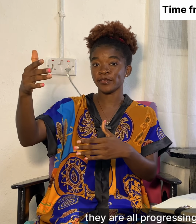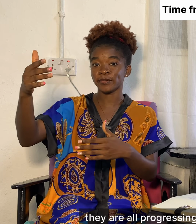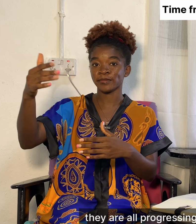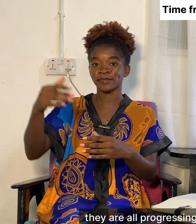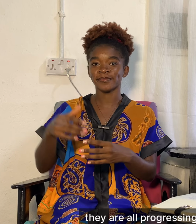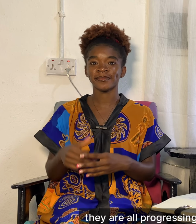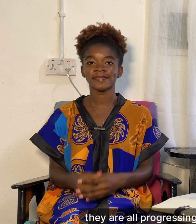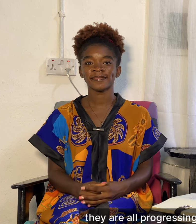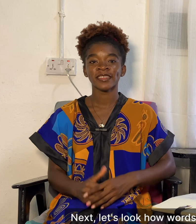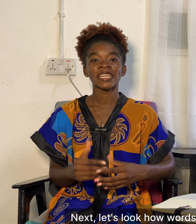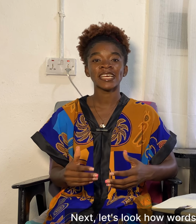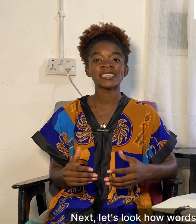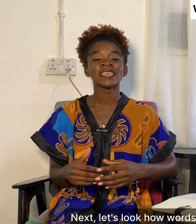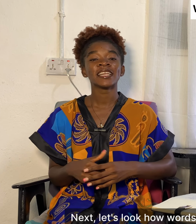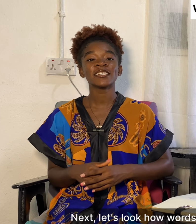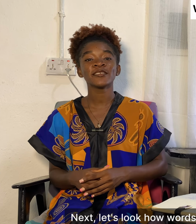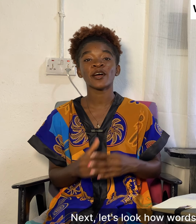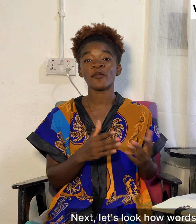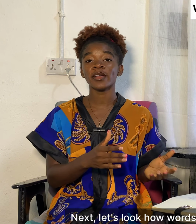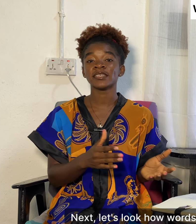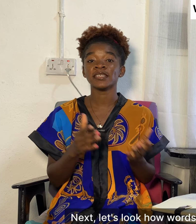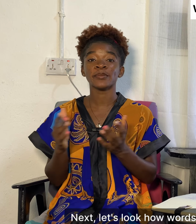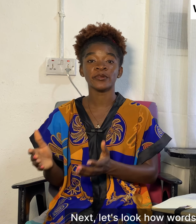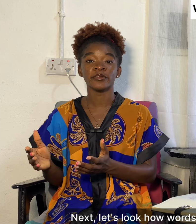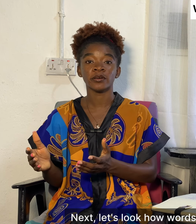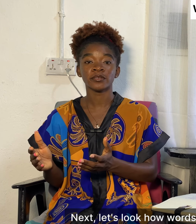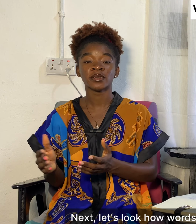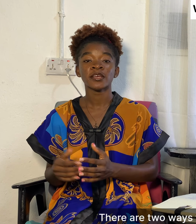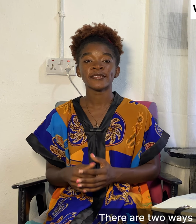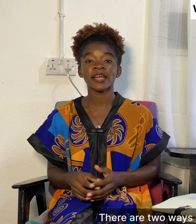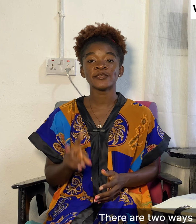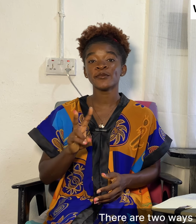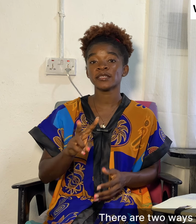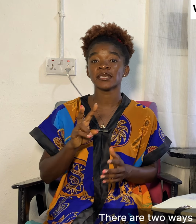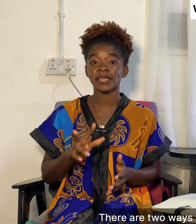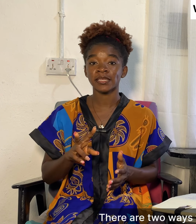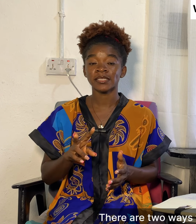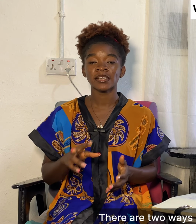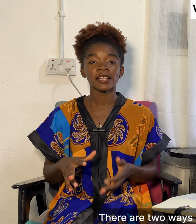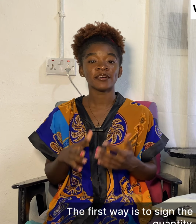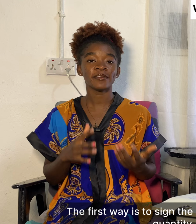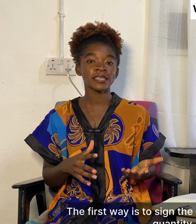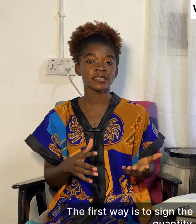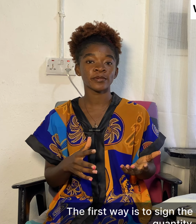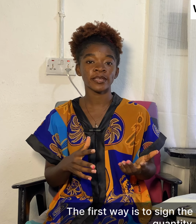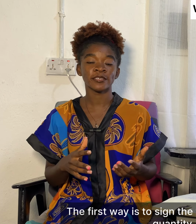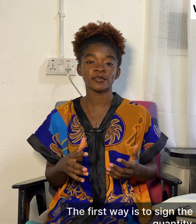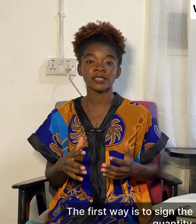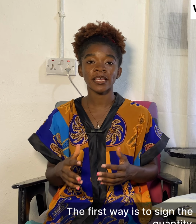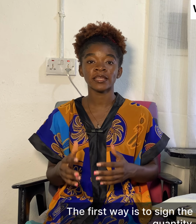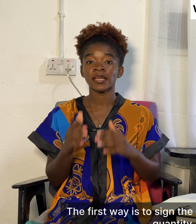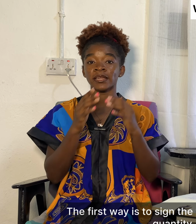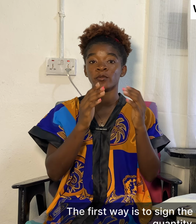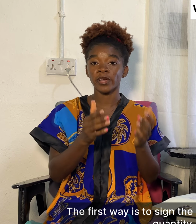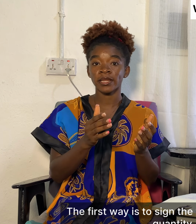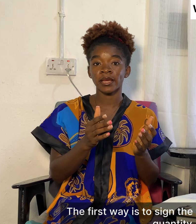you. Next, let's look at words and their plurals. So there are two ways to sign this. The first way is to sign the word and